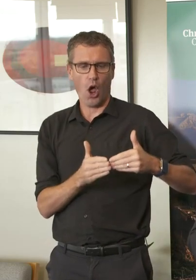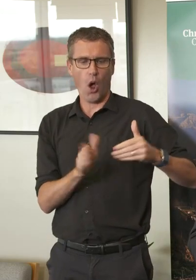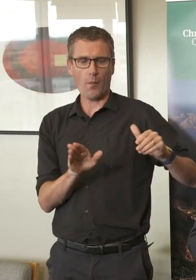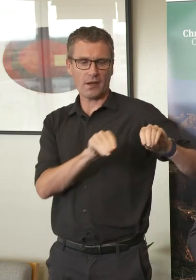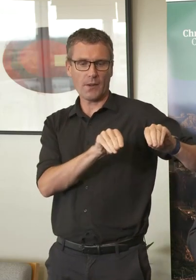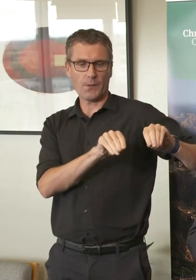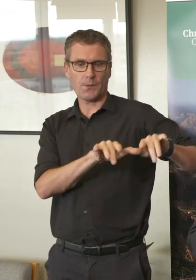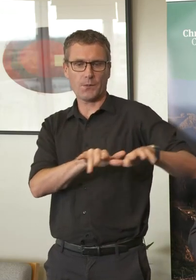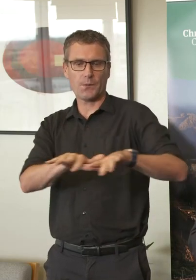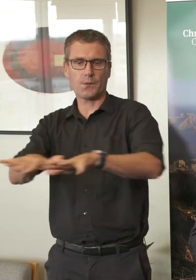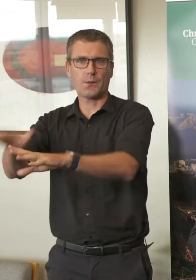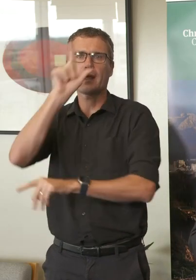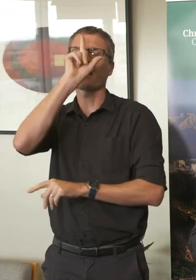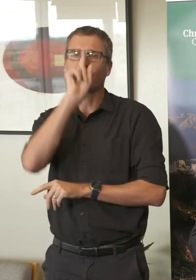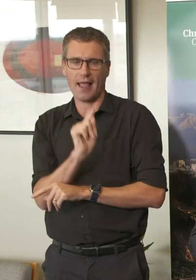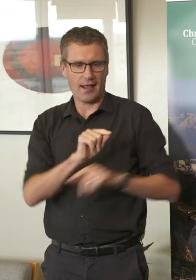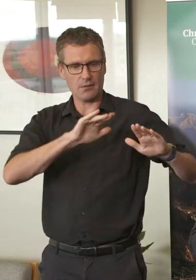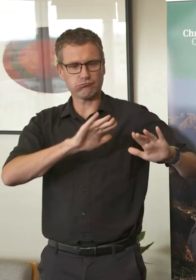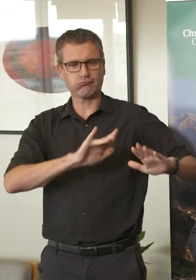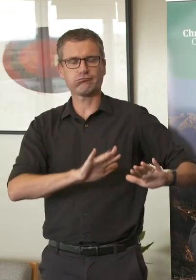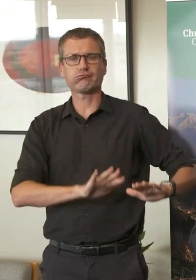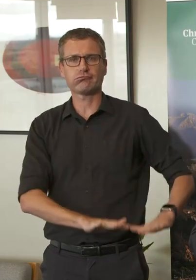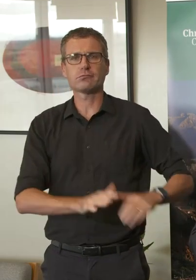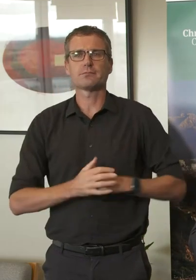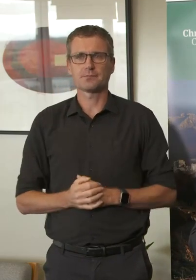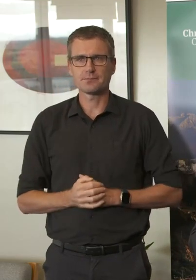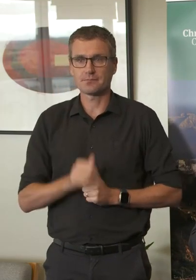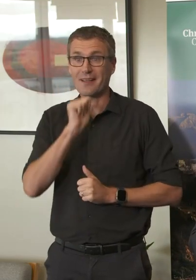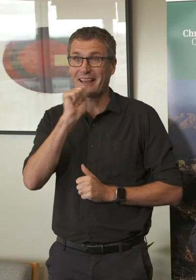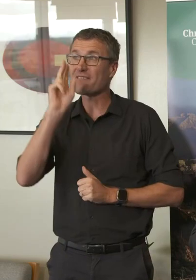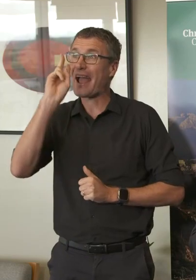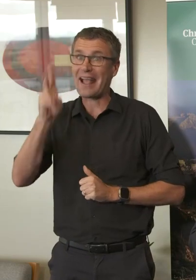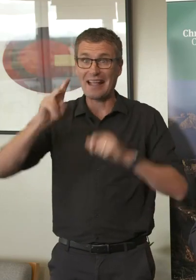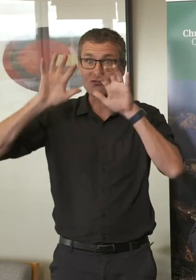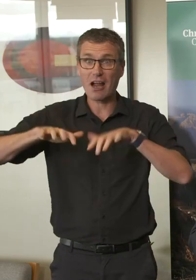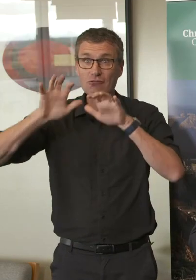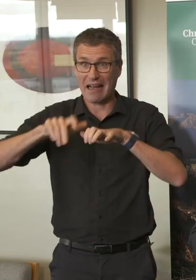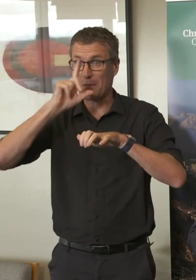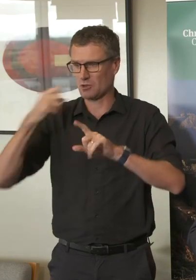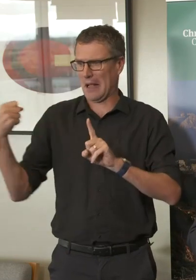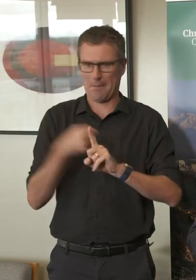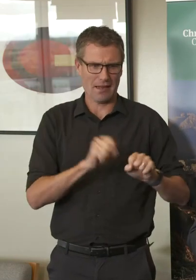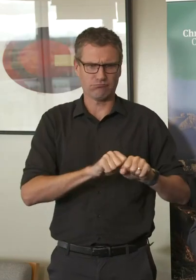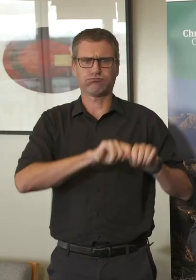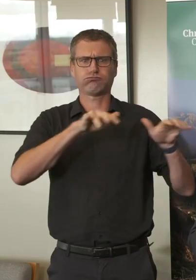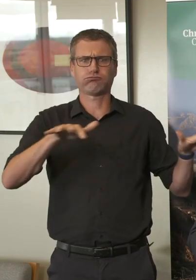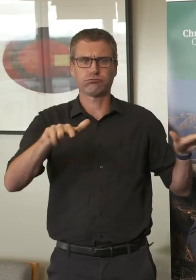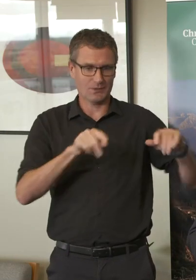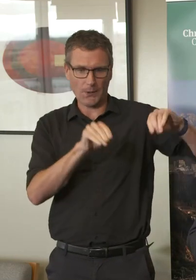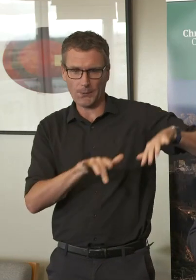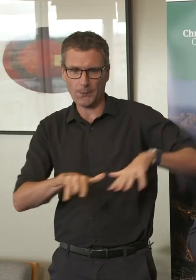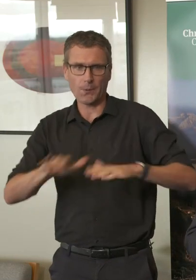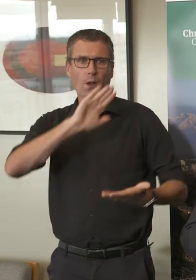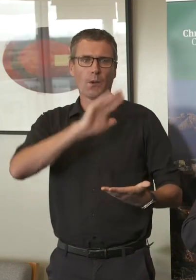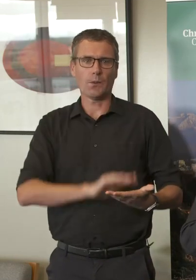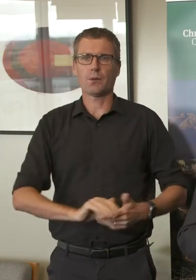to start lowering these retention basins down. Otherwise, we had another big rain event, we could be in a bit of deep trouble. But I'd just like to